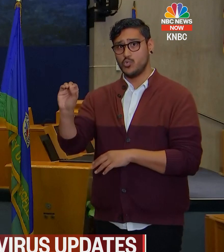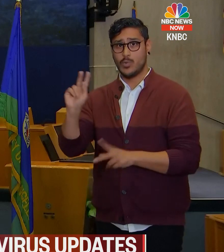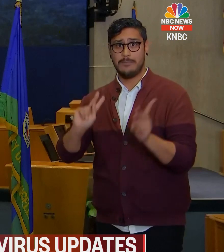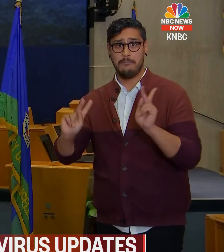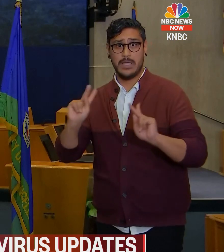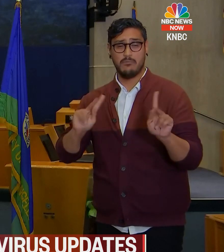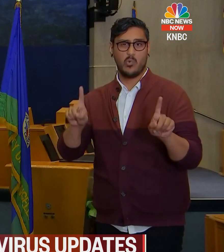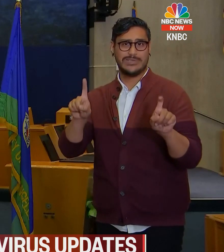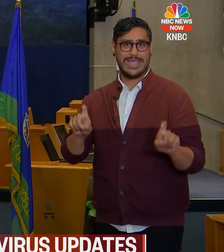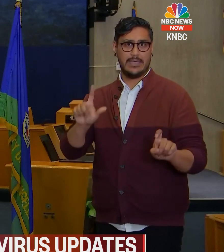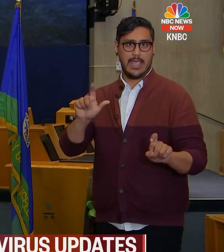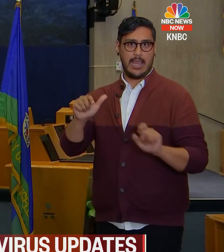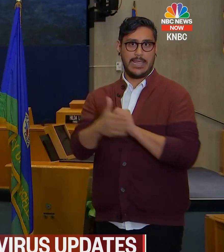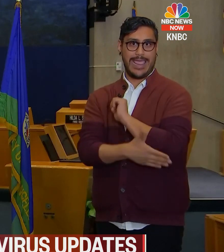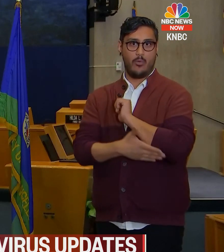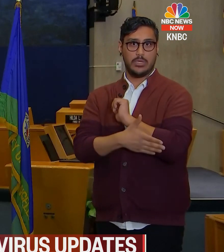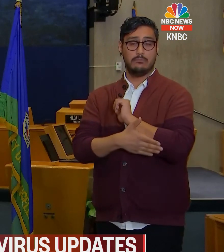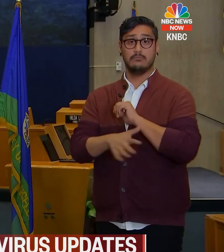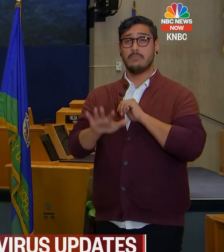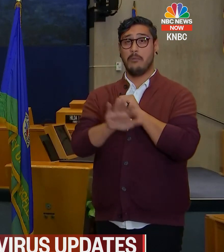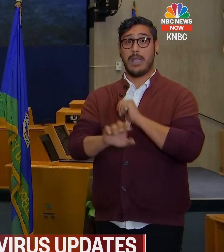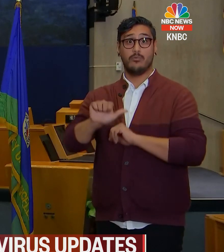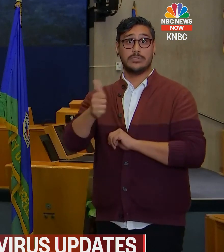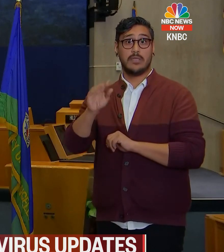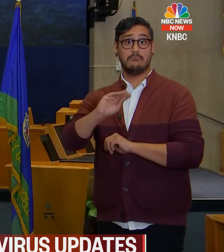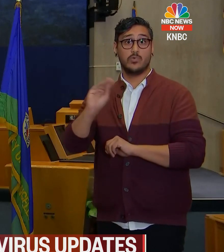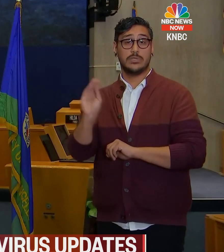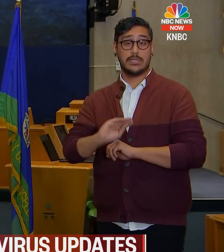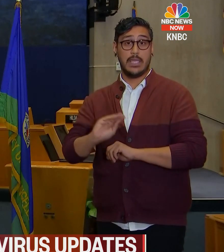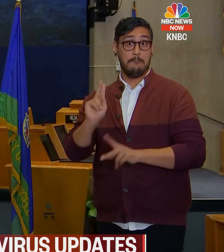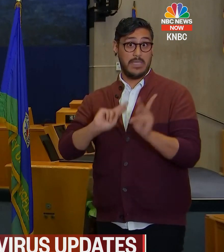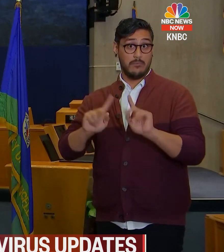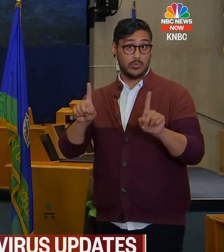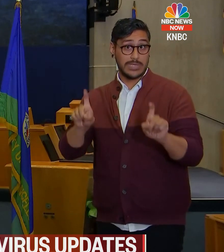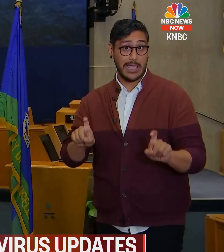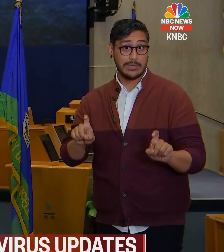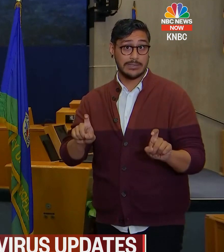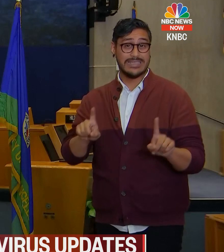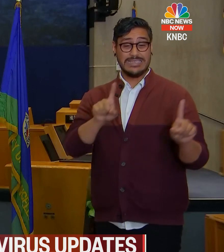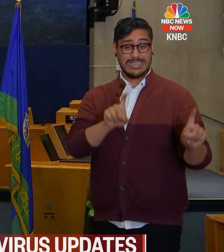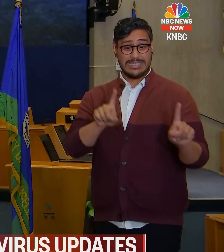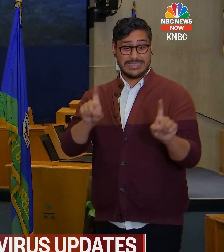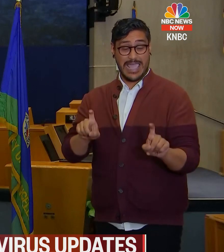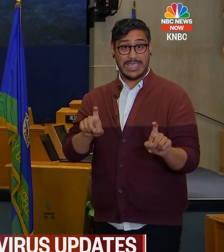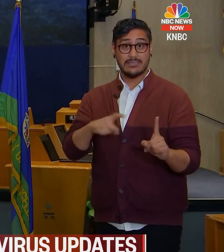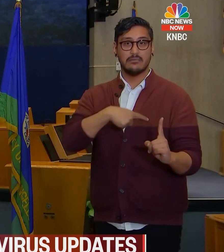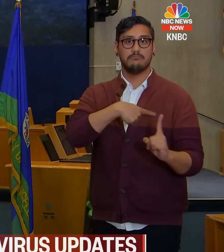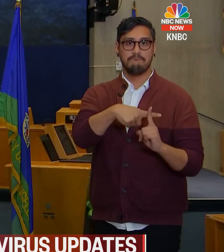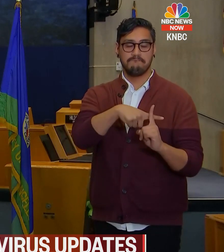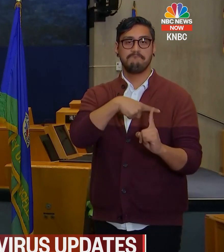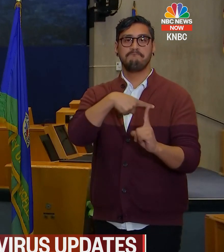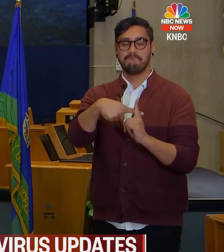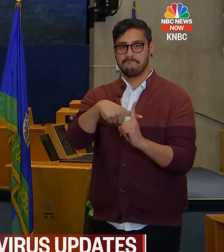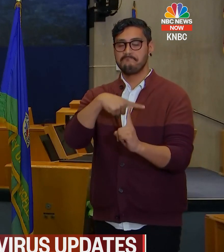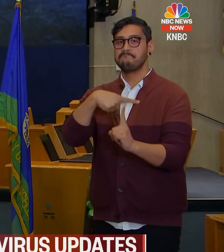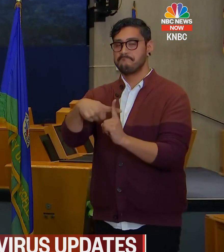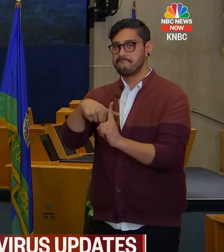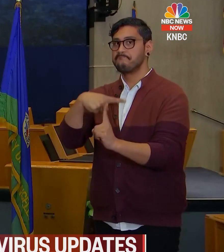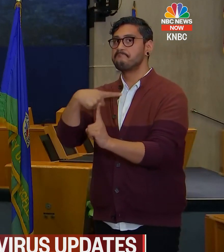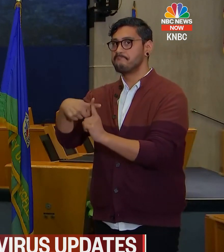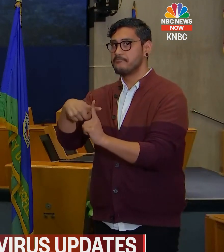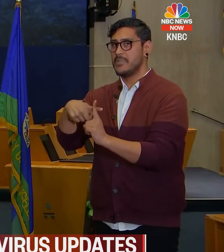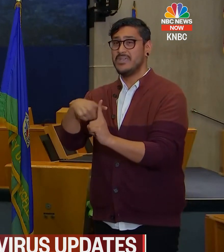County, and about 10% of people who are tested are testing positive. And I know, and as you heard from